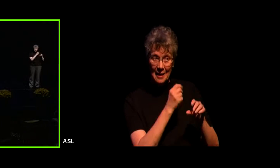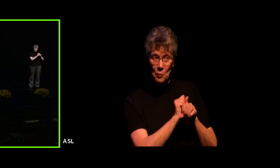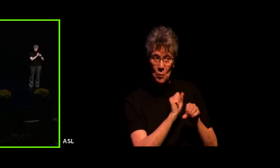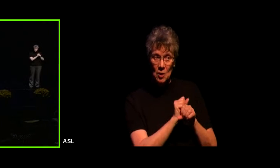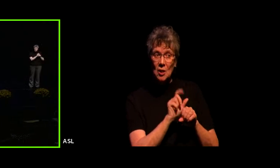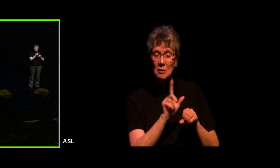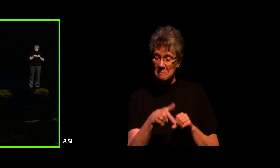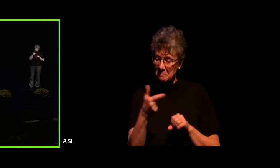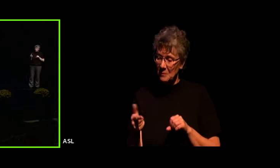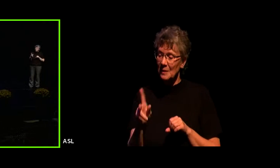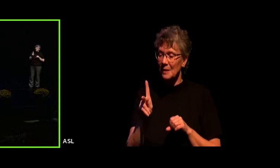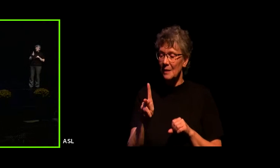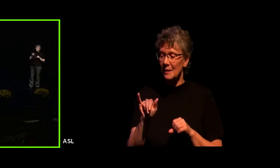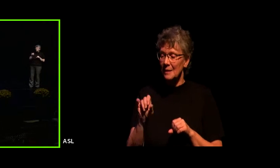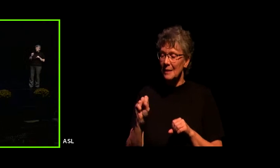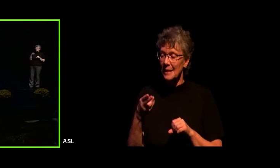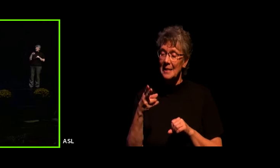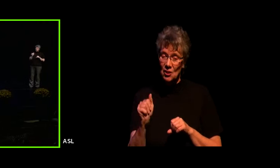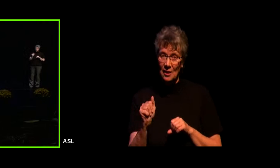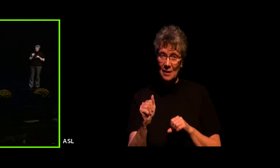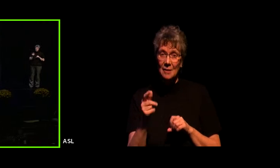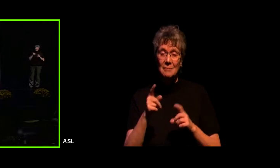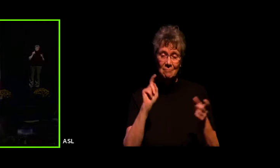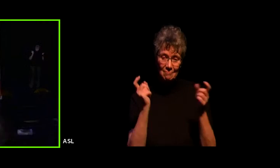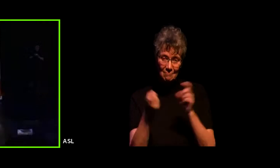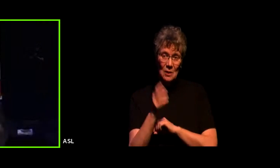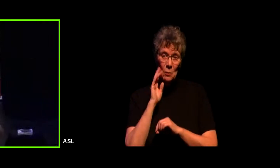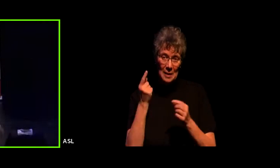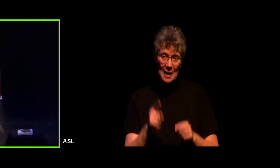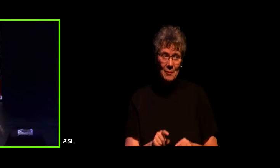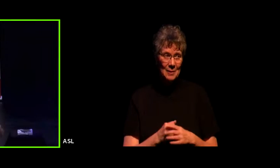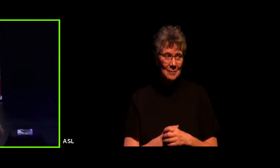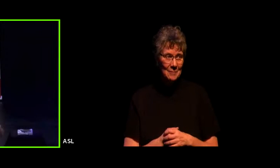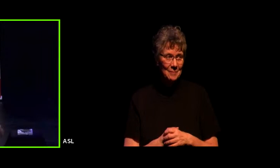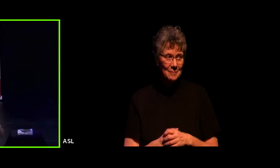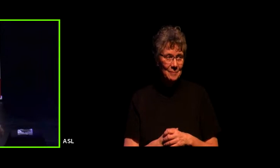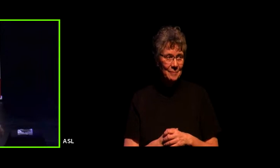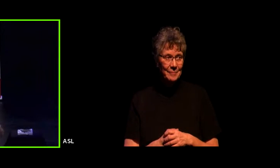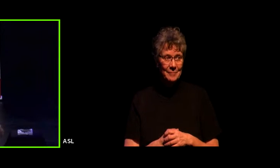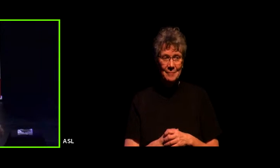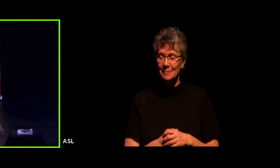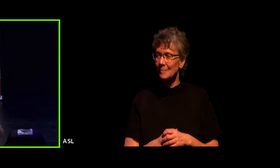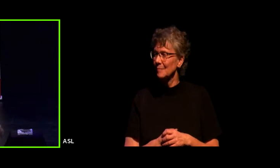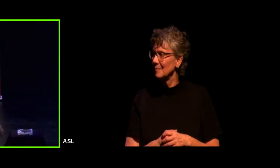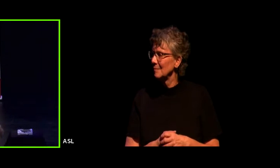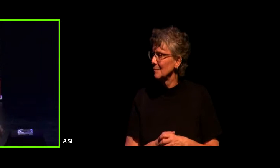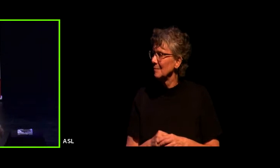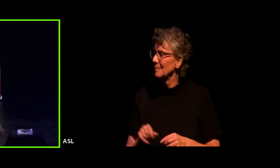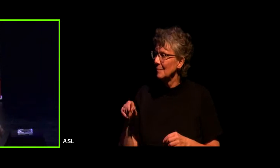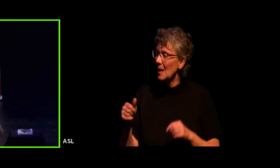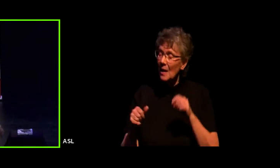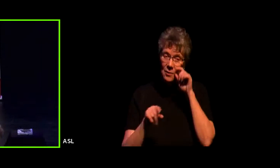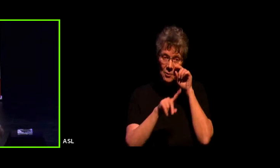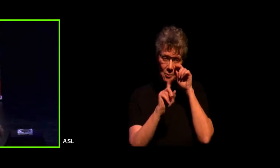get transformed. Right. Okay. So new question. Okay. This is from the